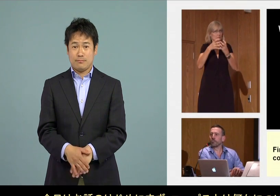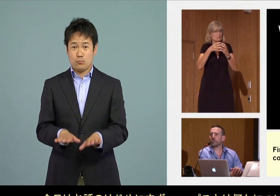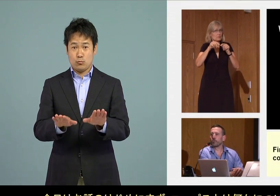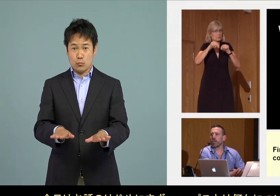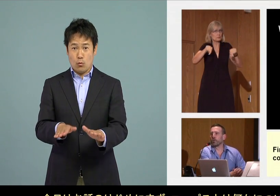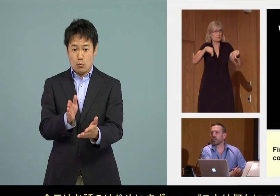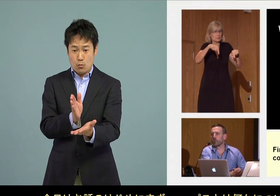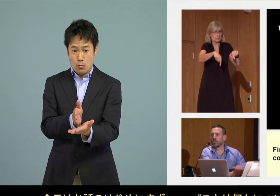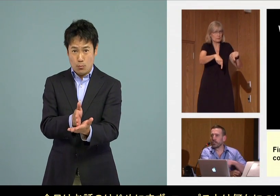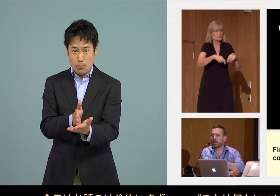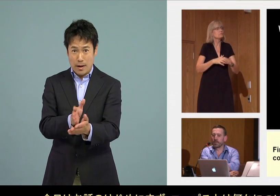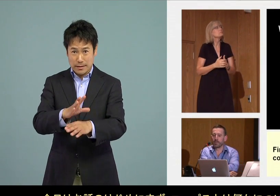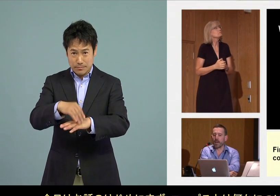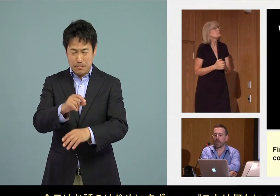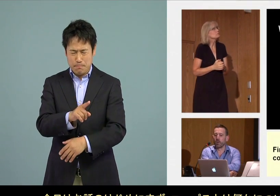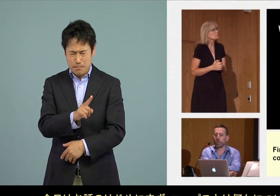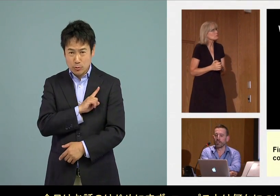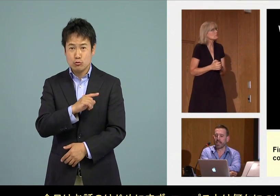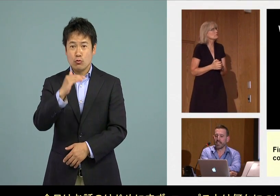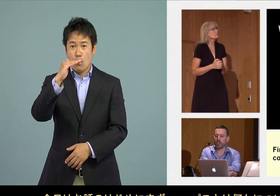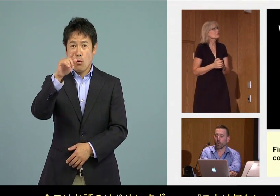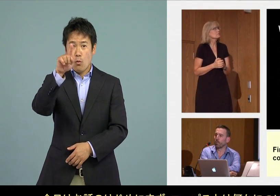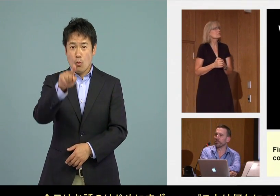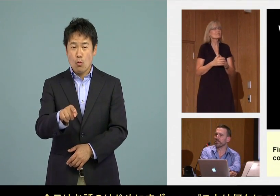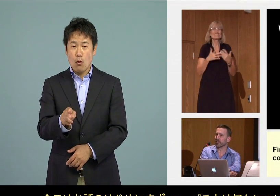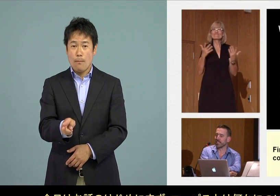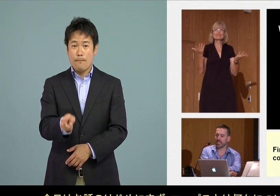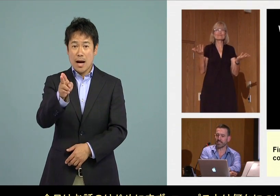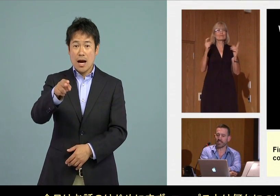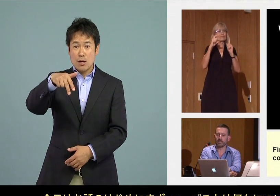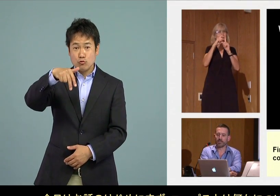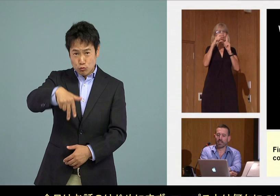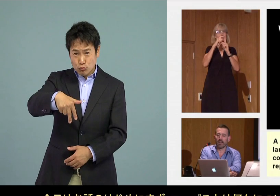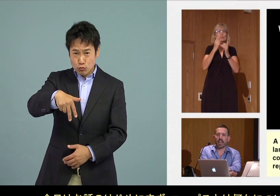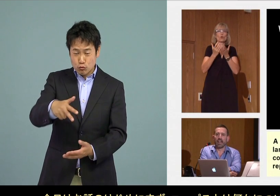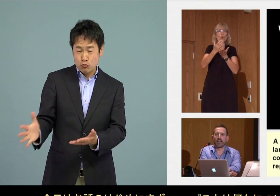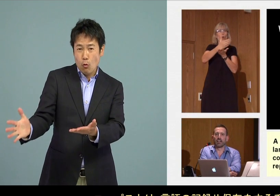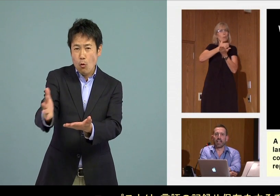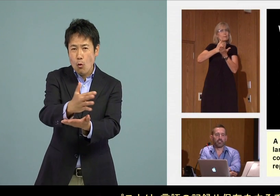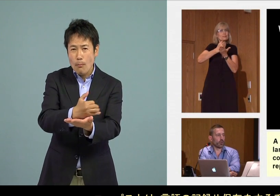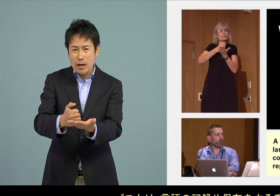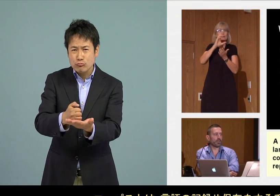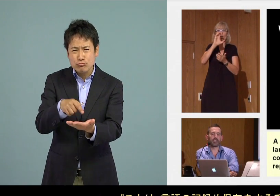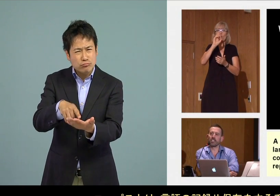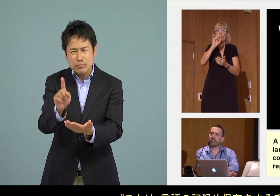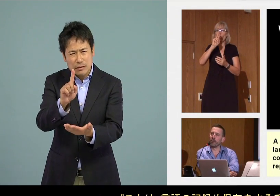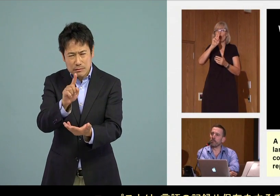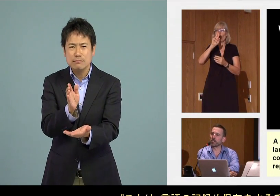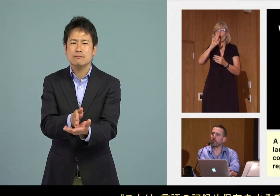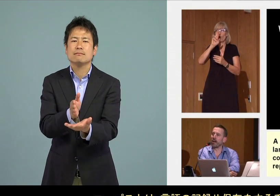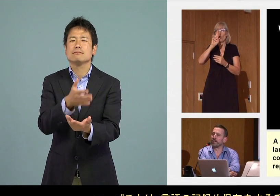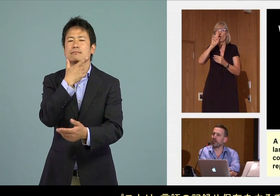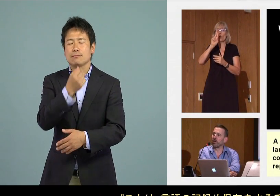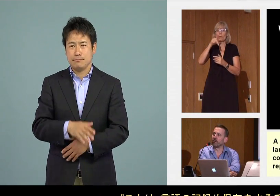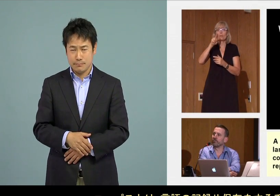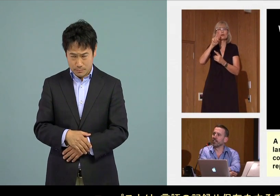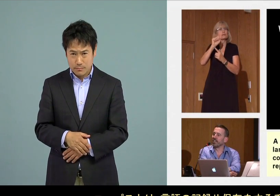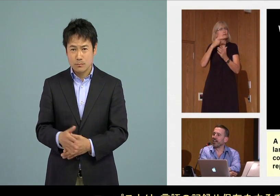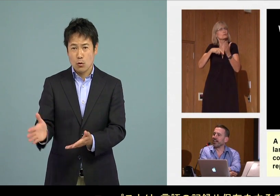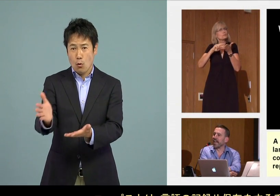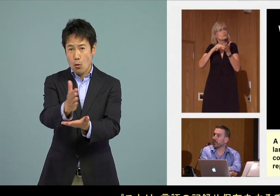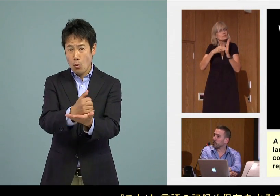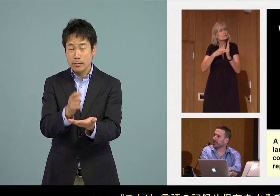So first of all, I want to talk a little bit about what a corpus is. And a corpus is very much part